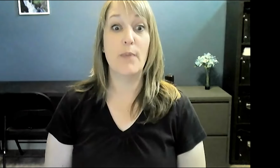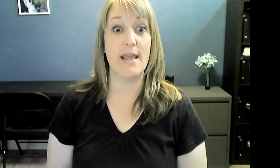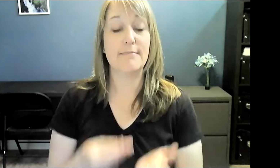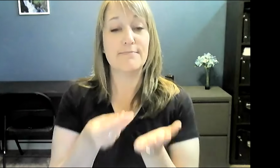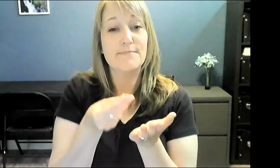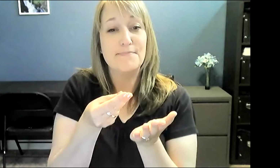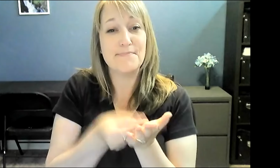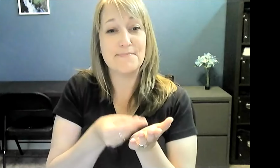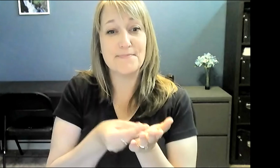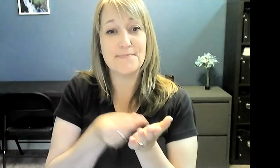money.